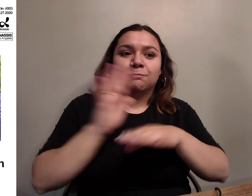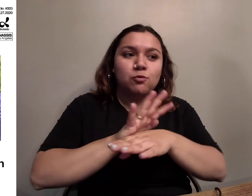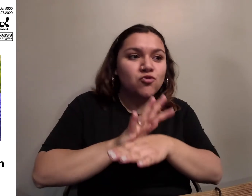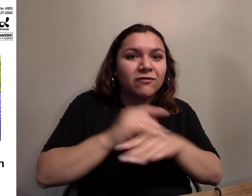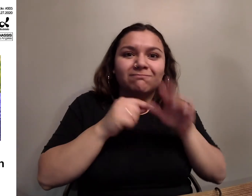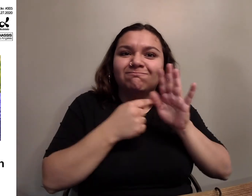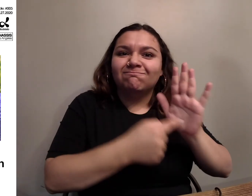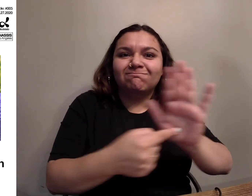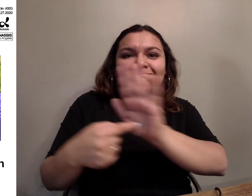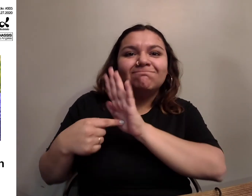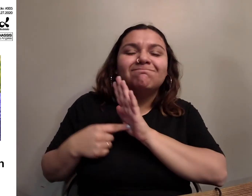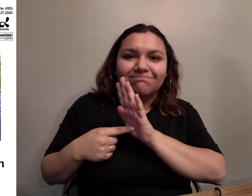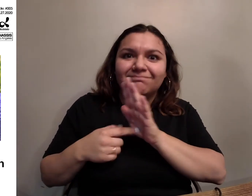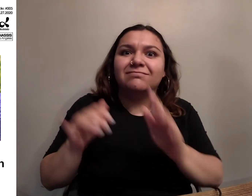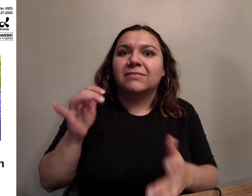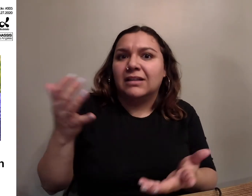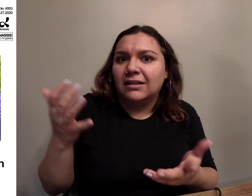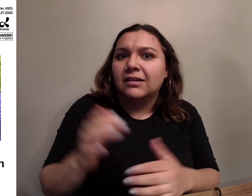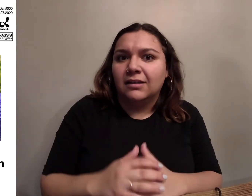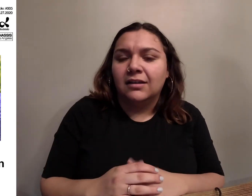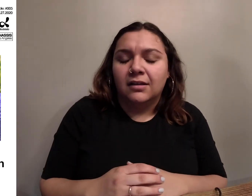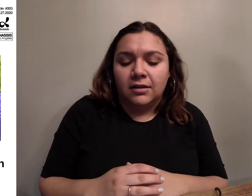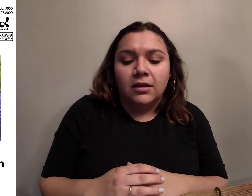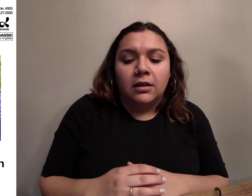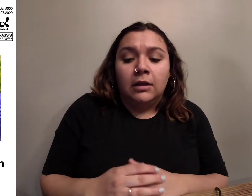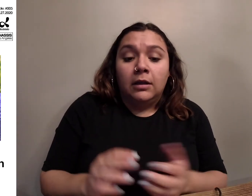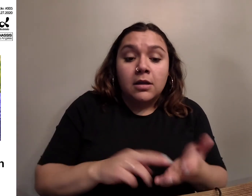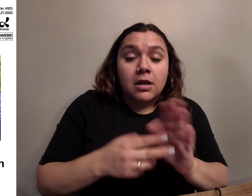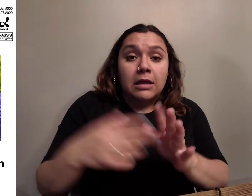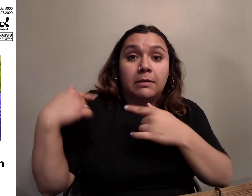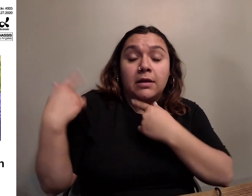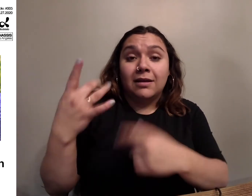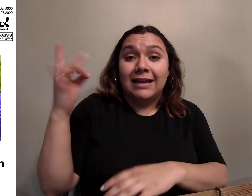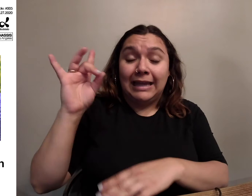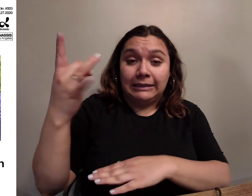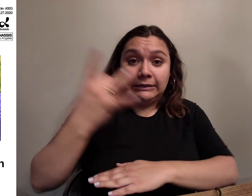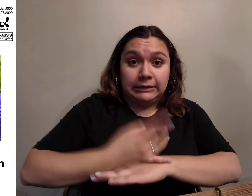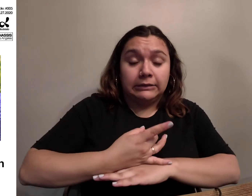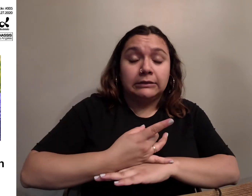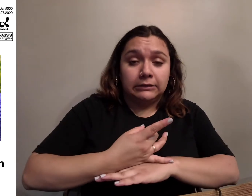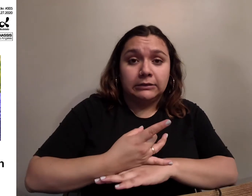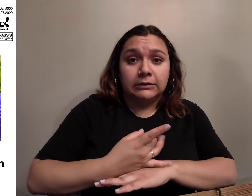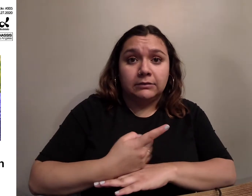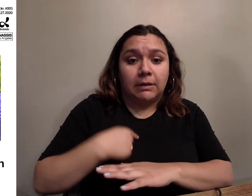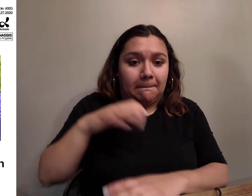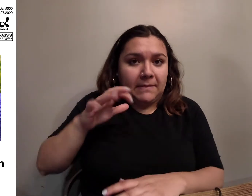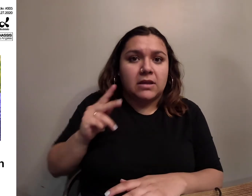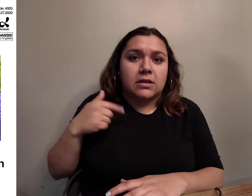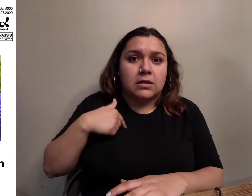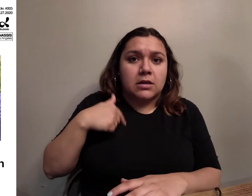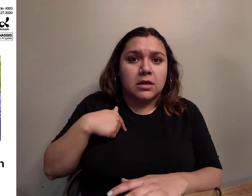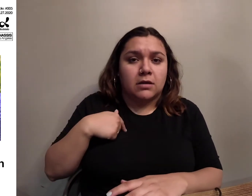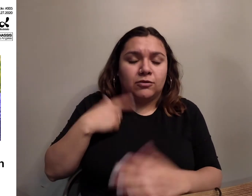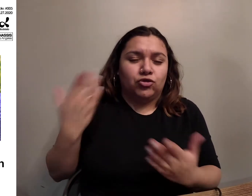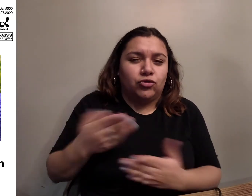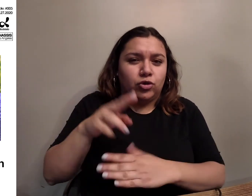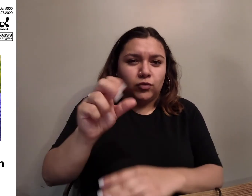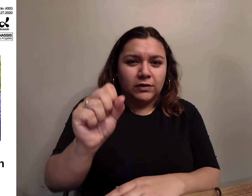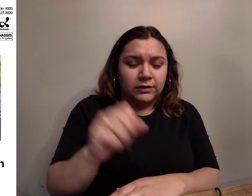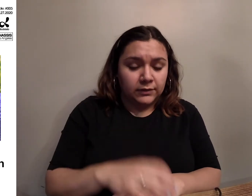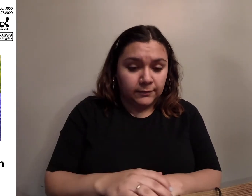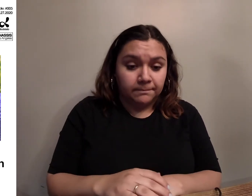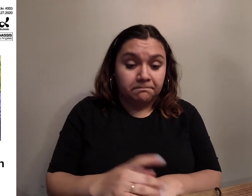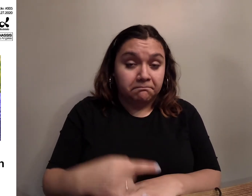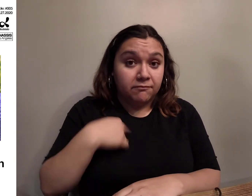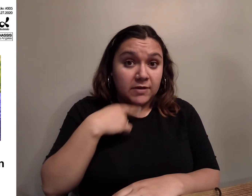say the least. So it's been 8 days since I've gotten back to the States. And so what I